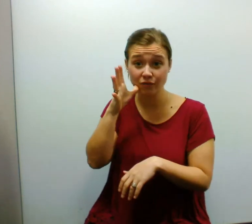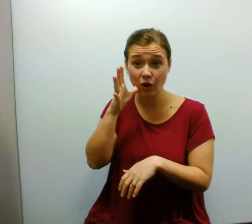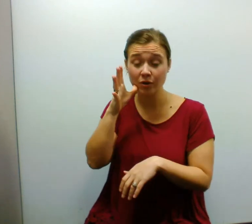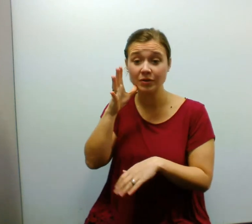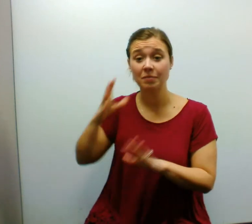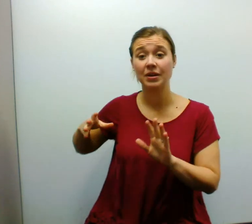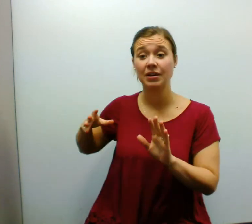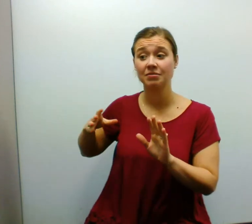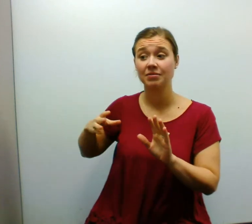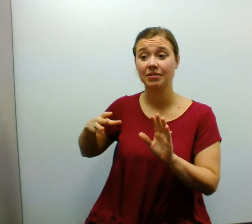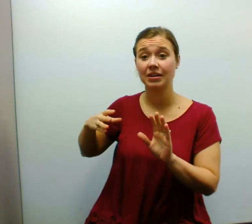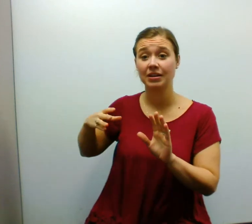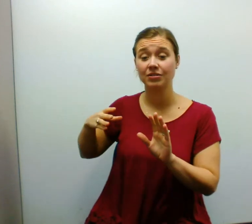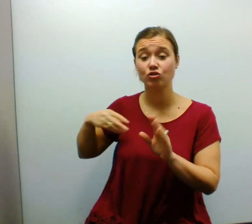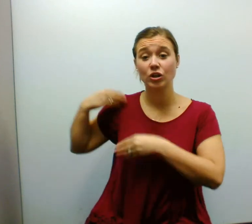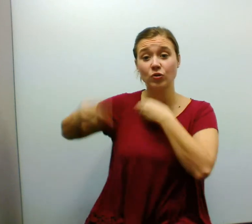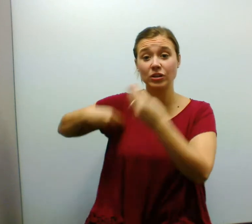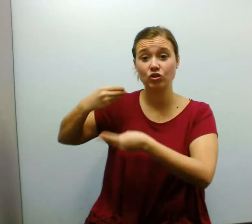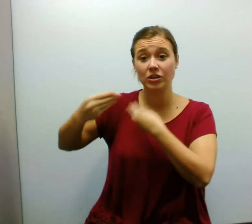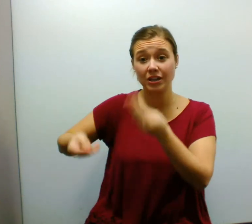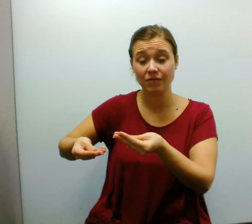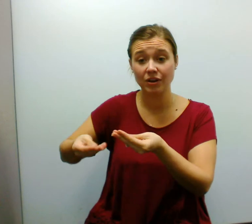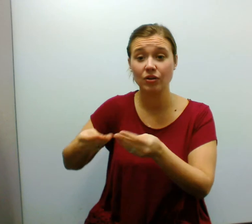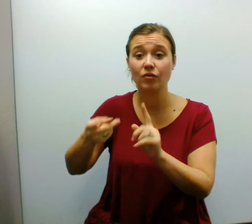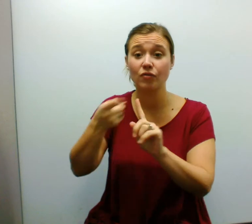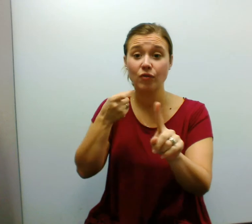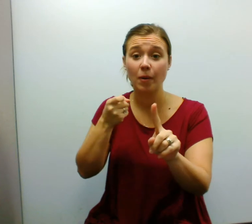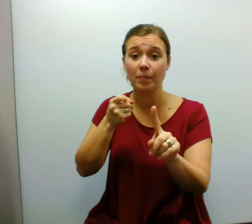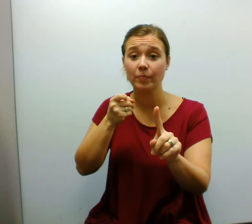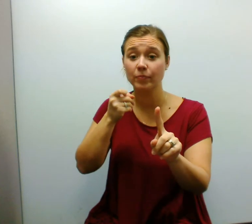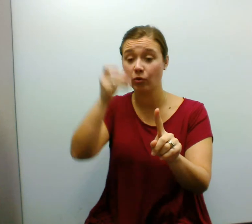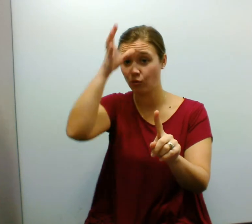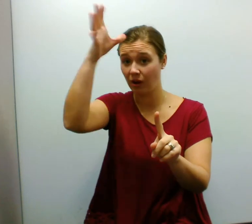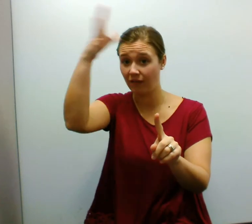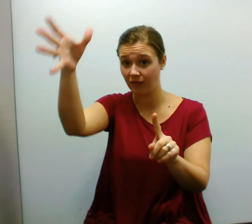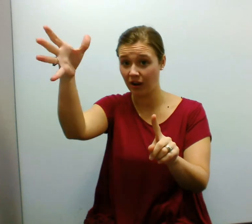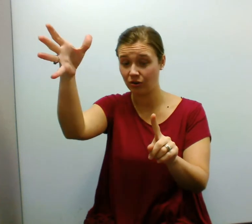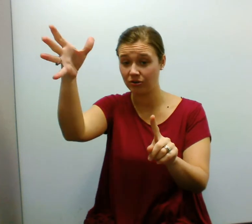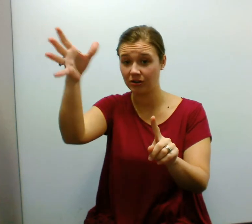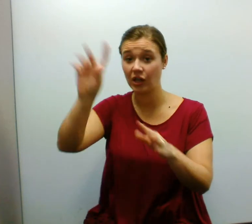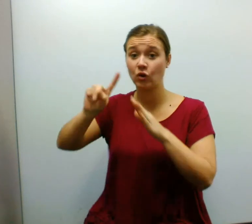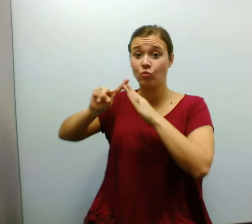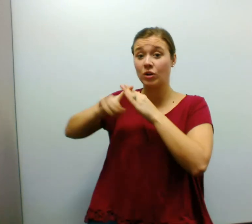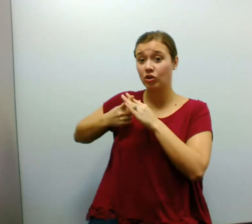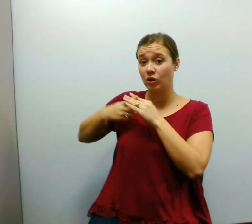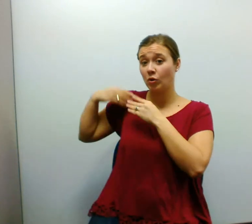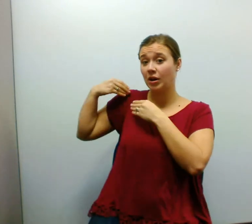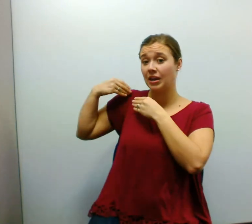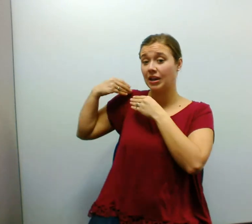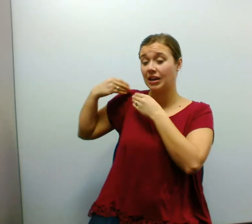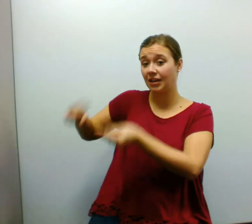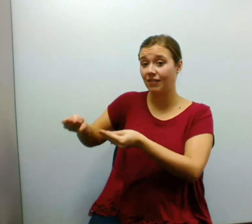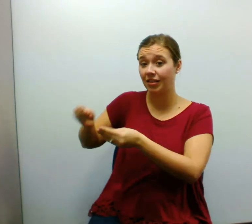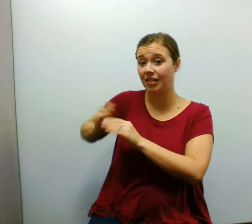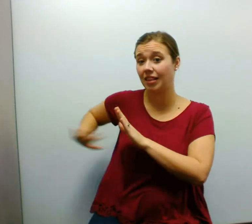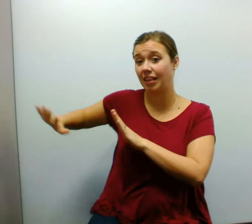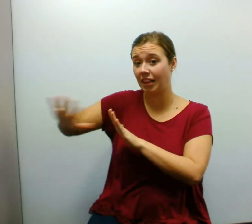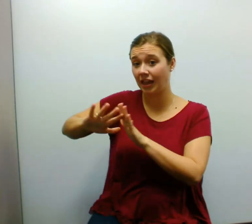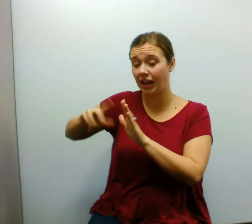and great-great-grandfathers who were given the land by government officials during the days when the Homestead Act